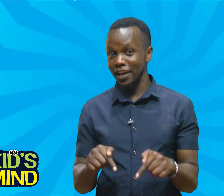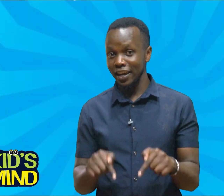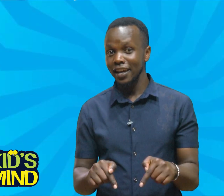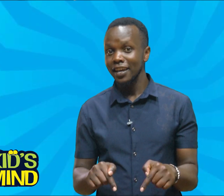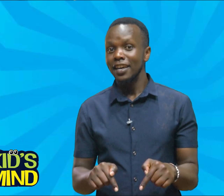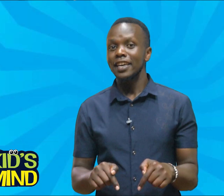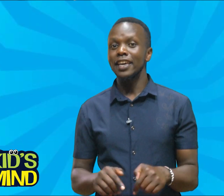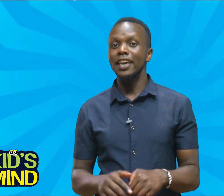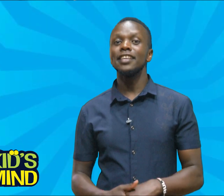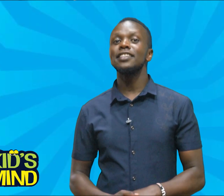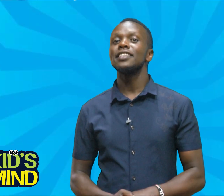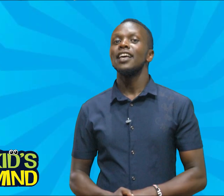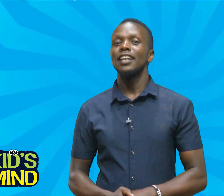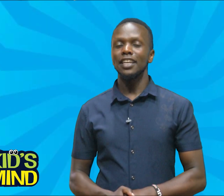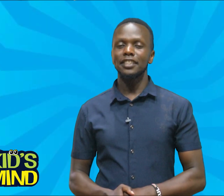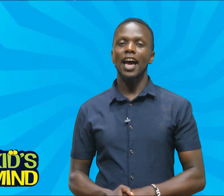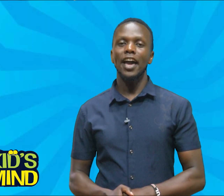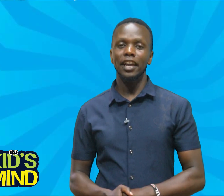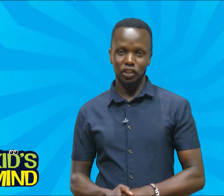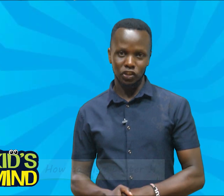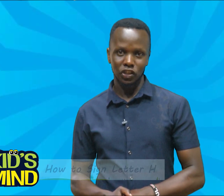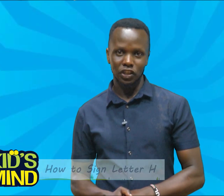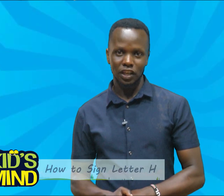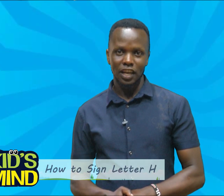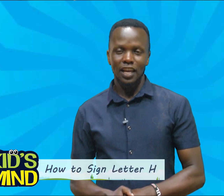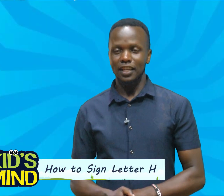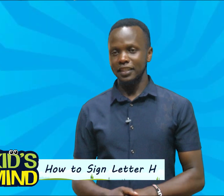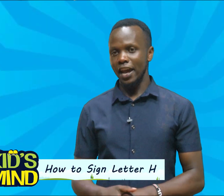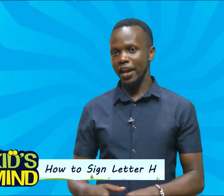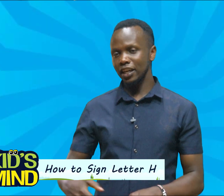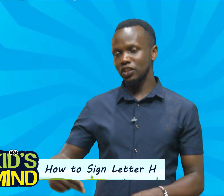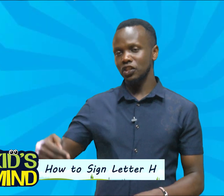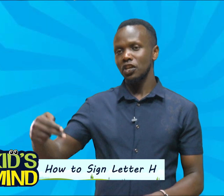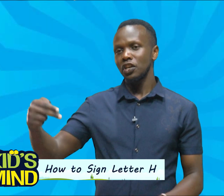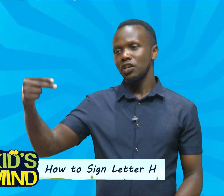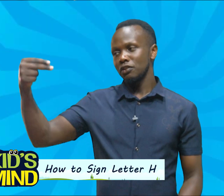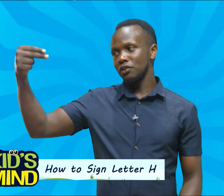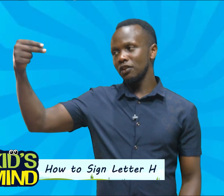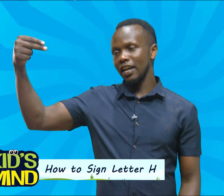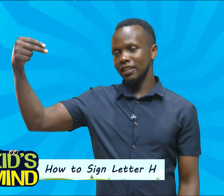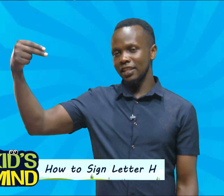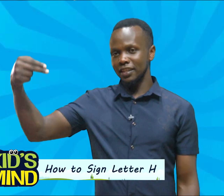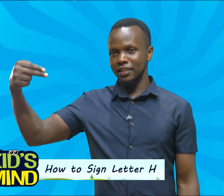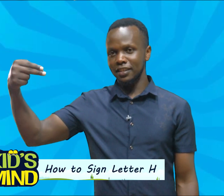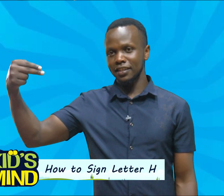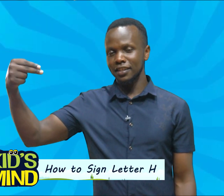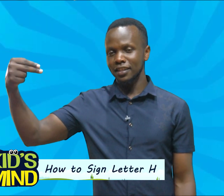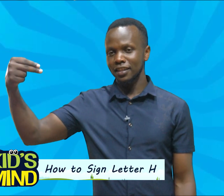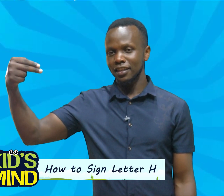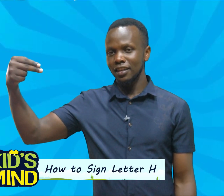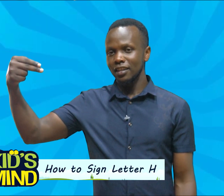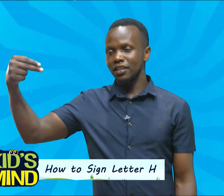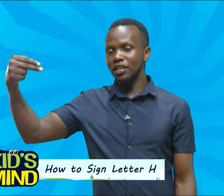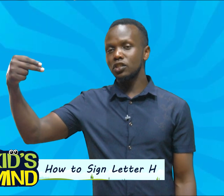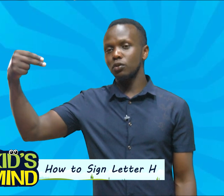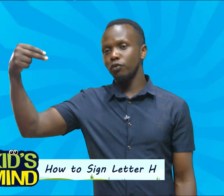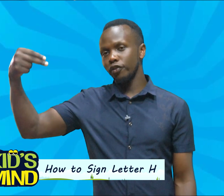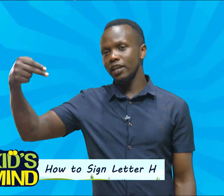today is letter H. Letter H, you do like this. These two